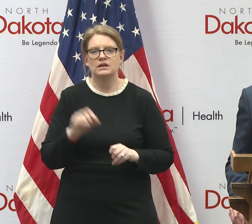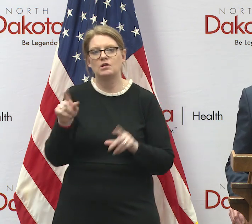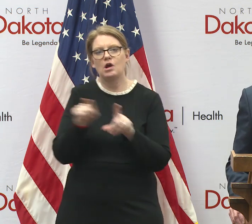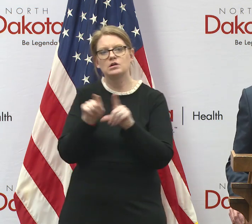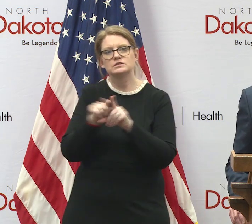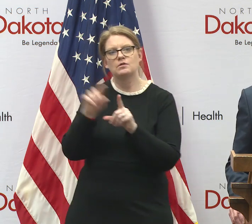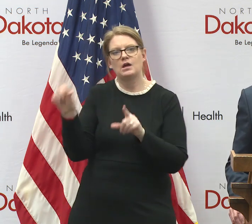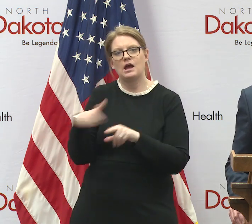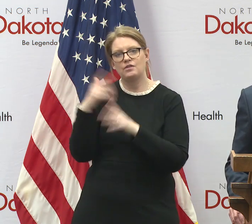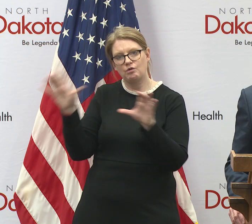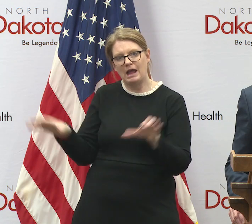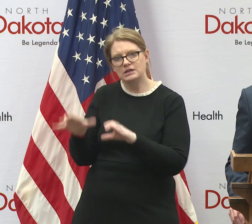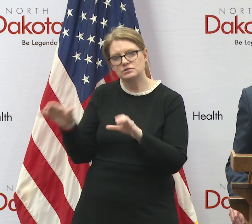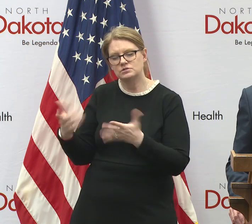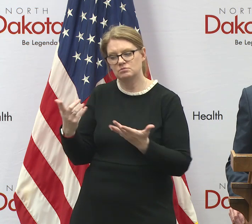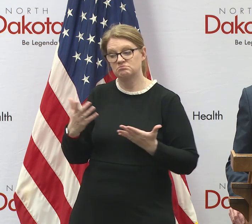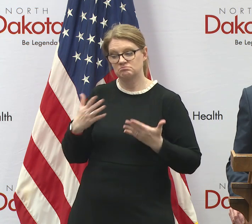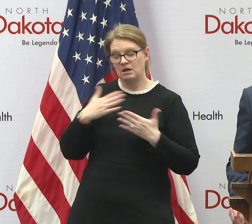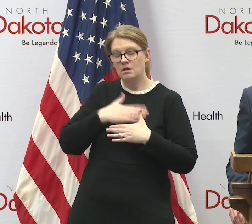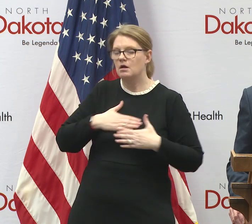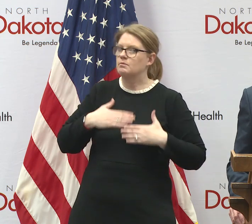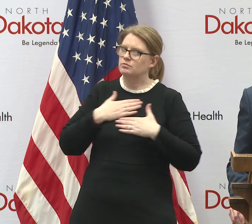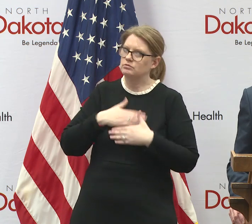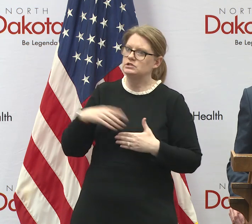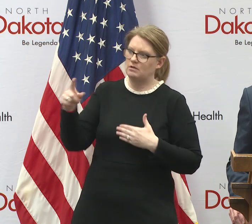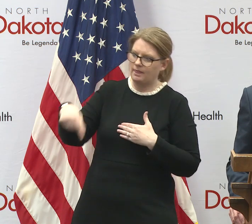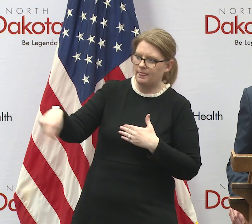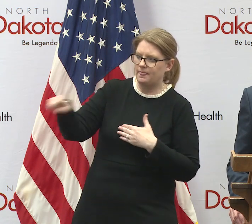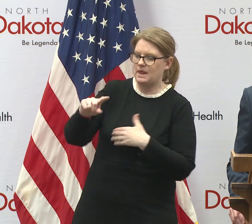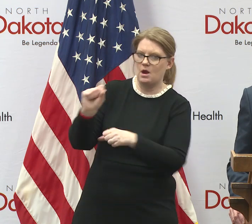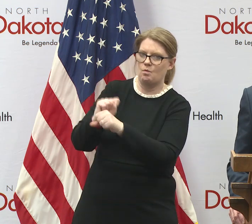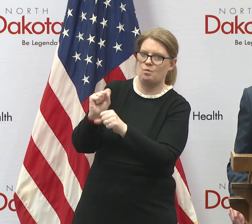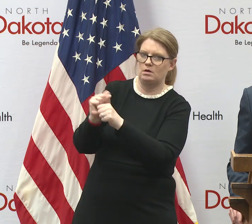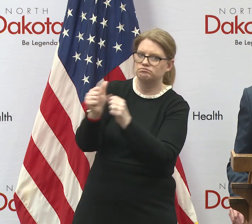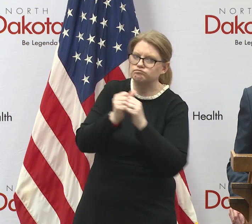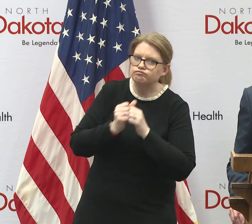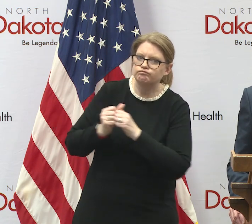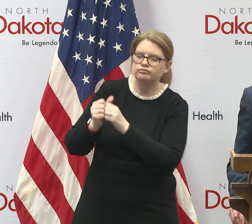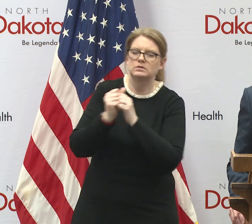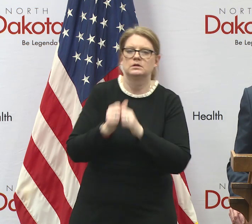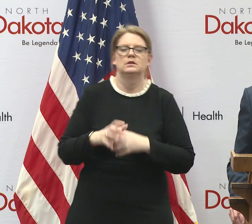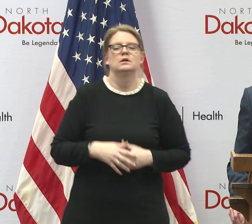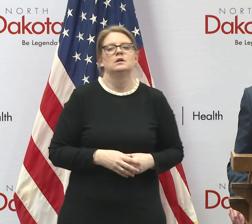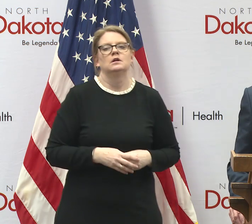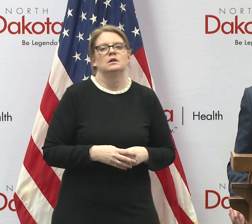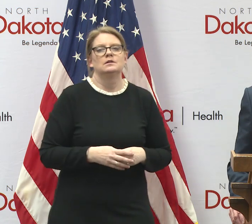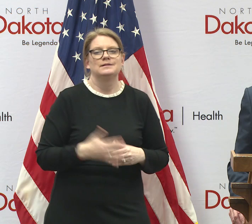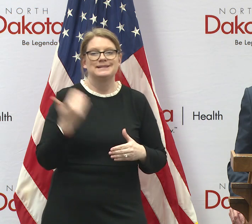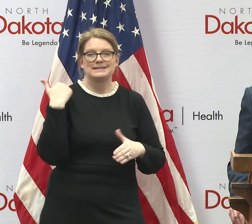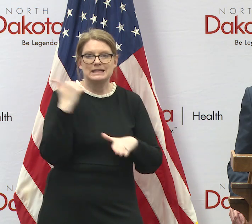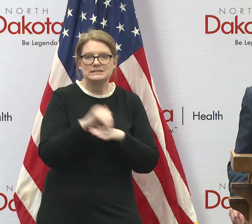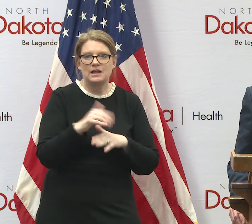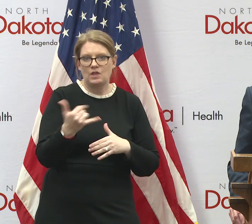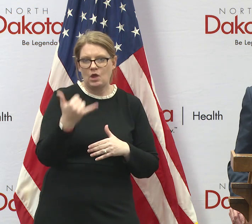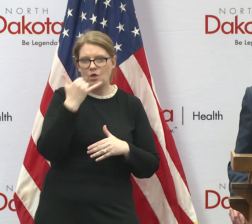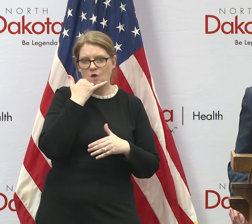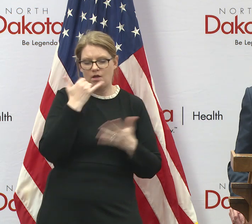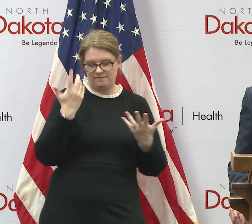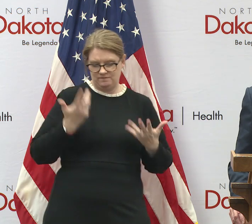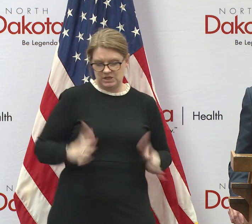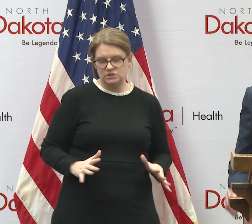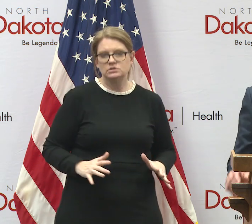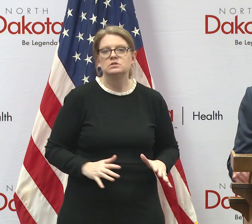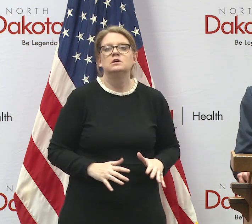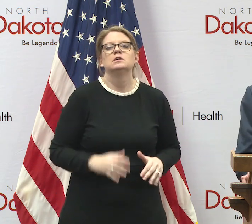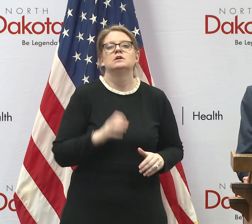taken prior. So we appreciate their collaboration. After the call last night, Scott Davis and I also and our staff